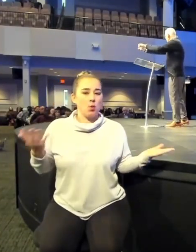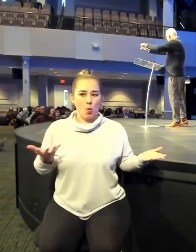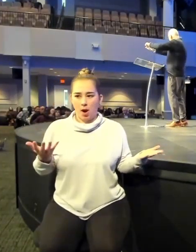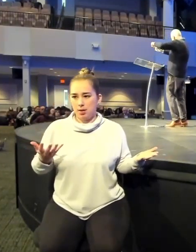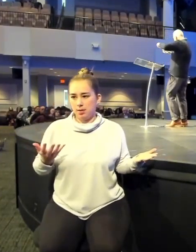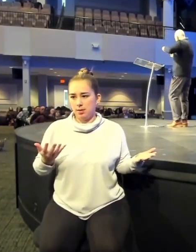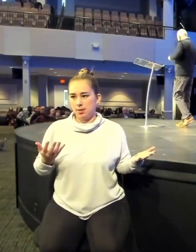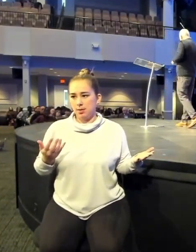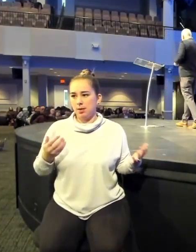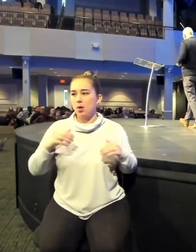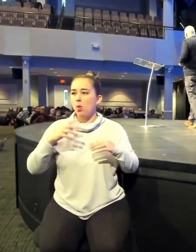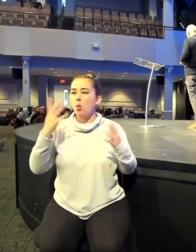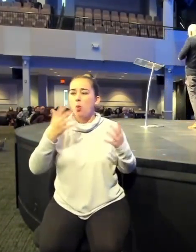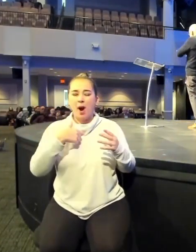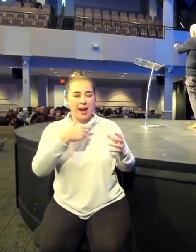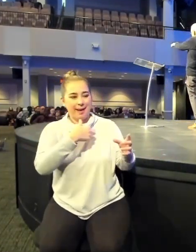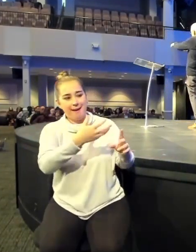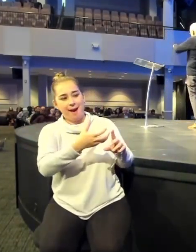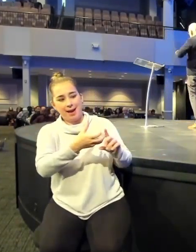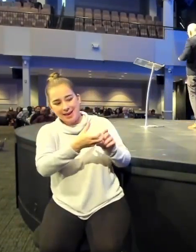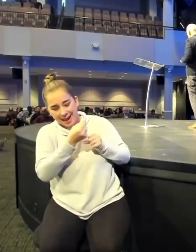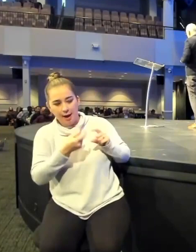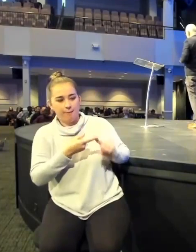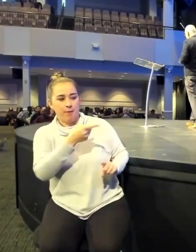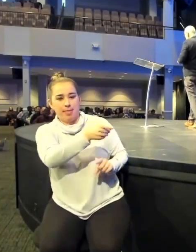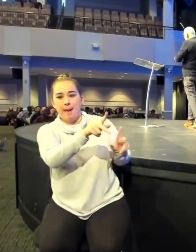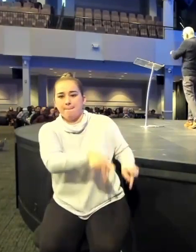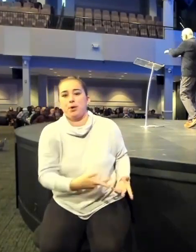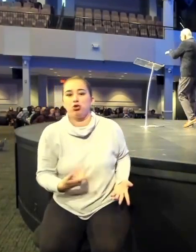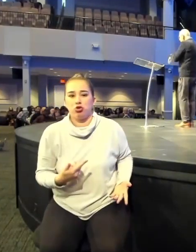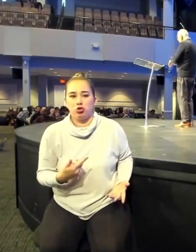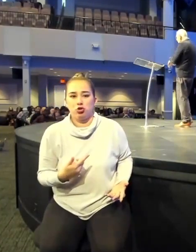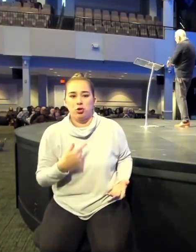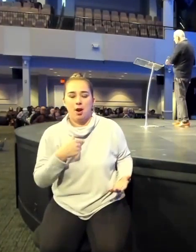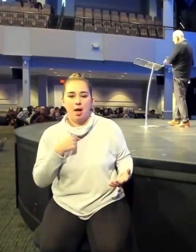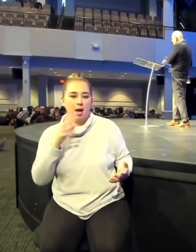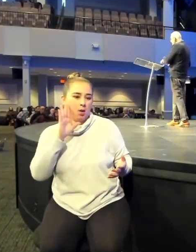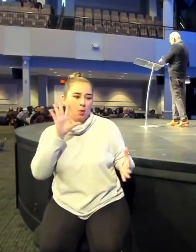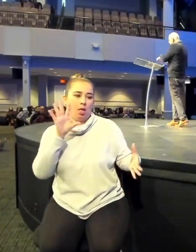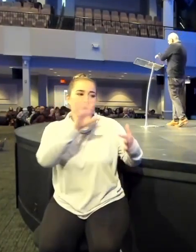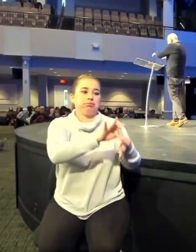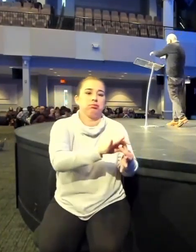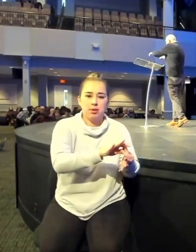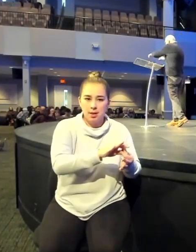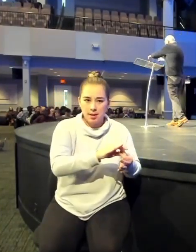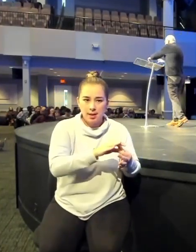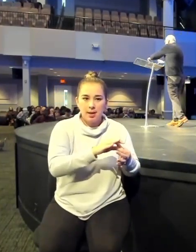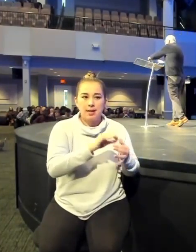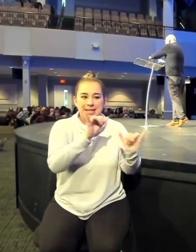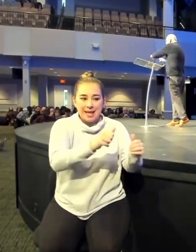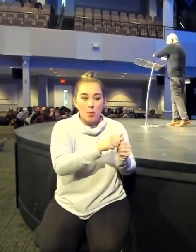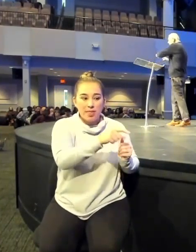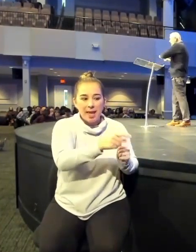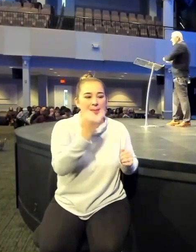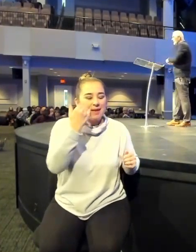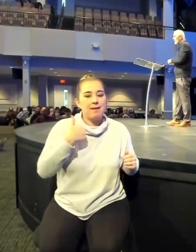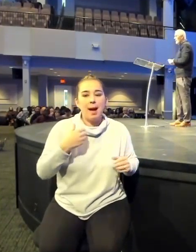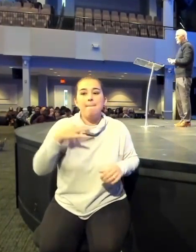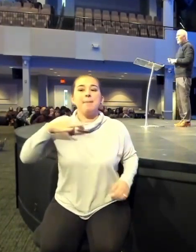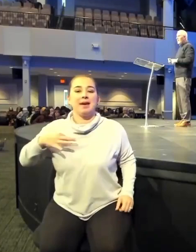I can drain out of this person, what I can get from this other. I want to latch on to them as long as I can get what I want to get from